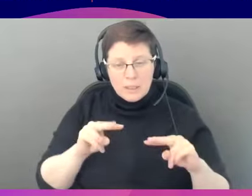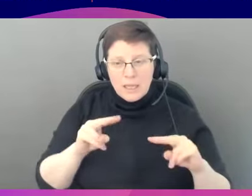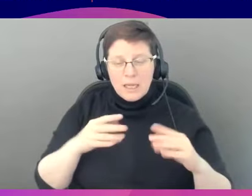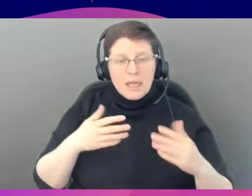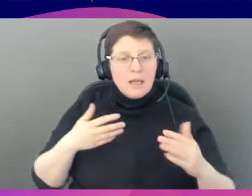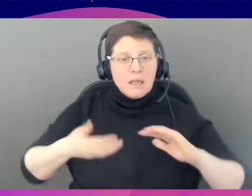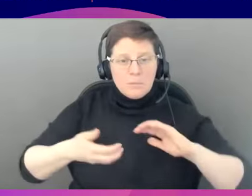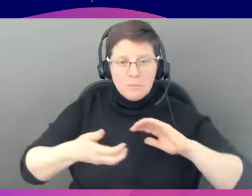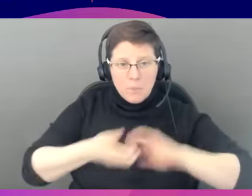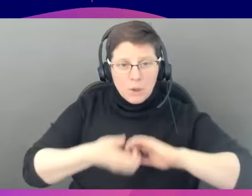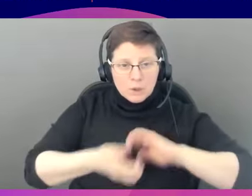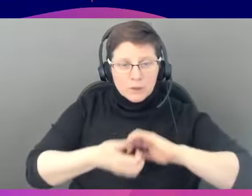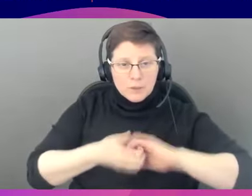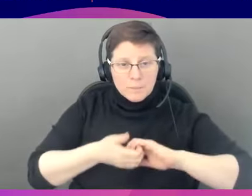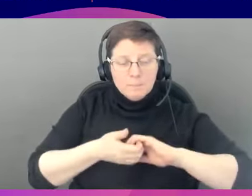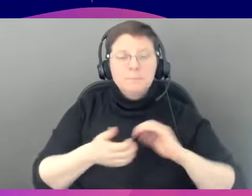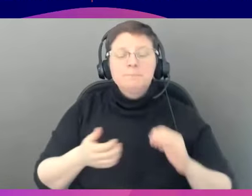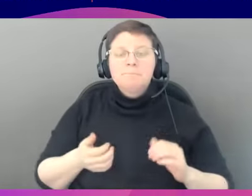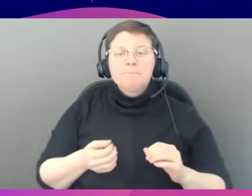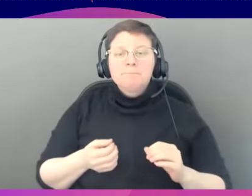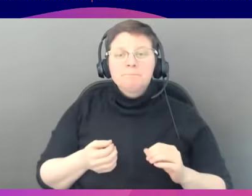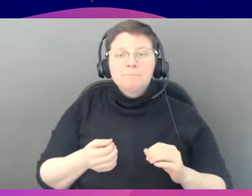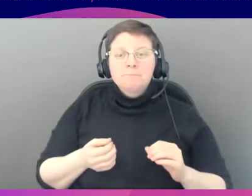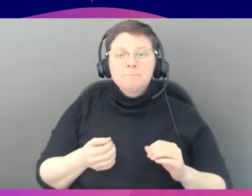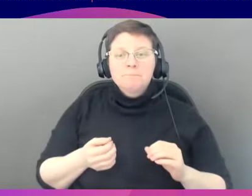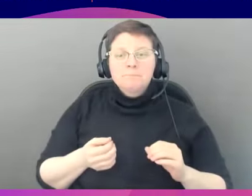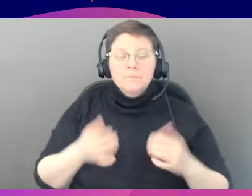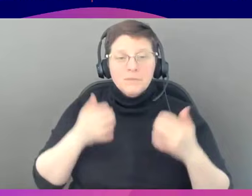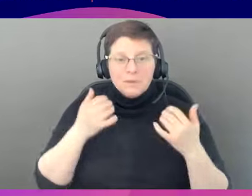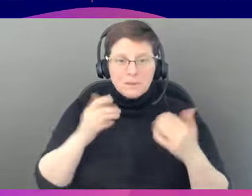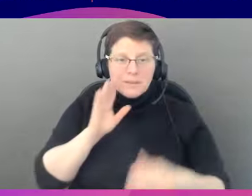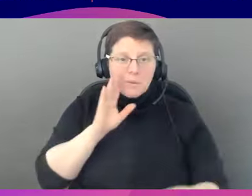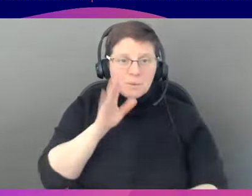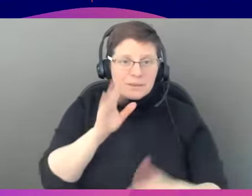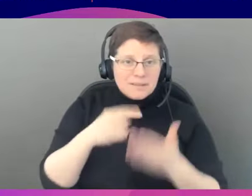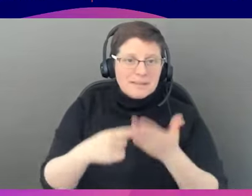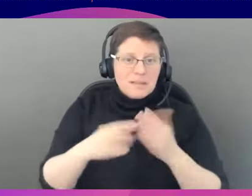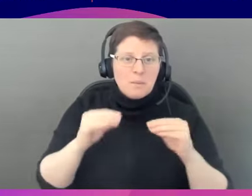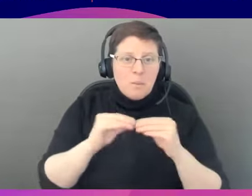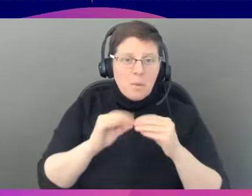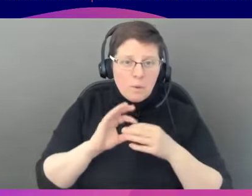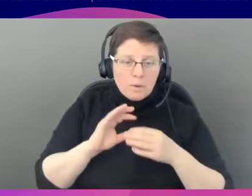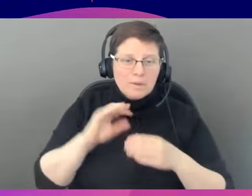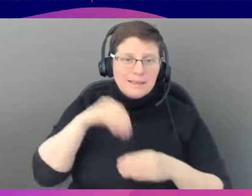Claire, currently is discussed further in our collaboration guide.